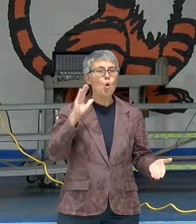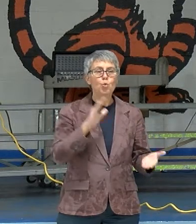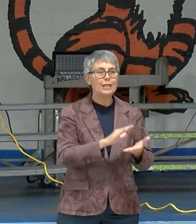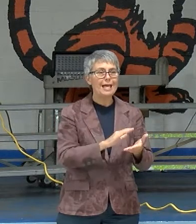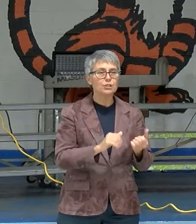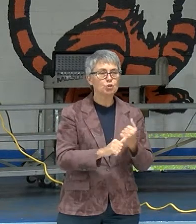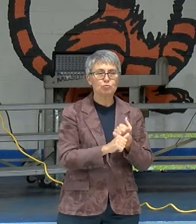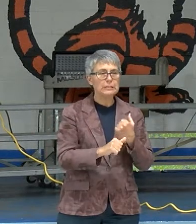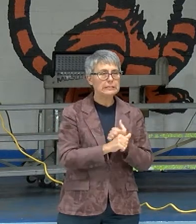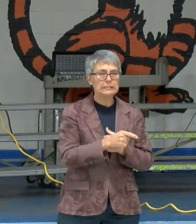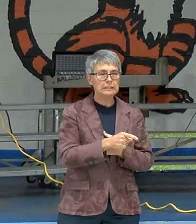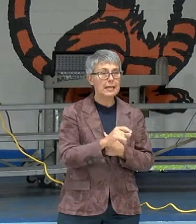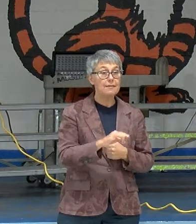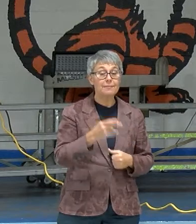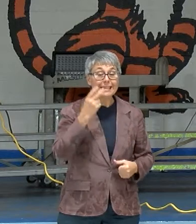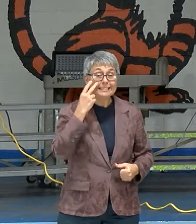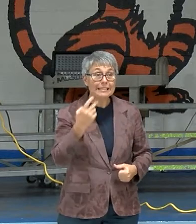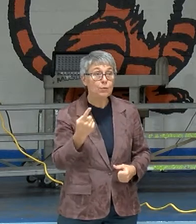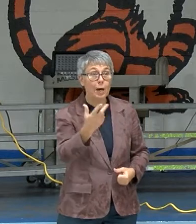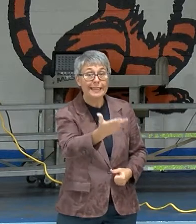with a handgun when they found one.